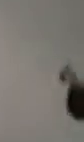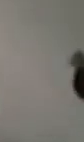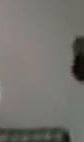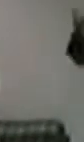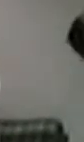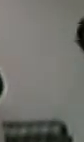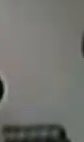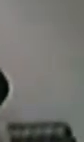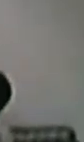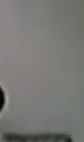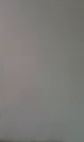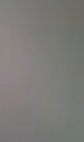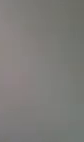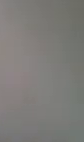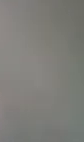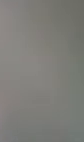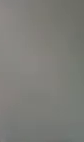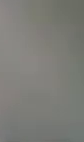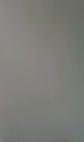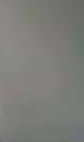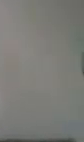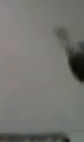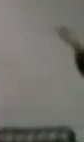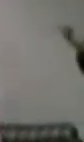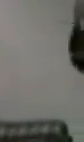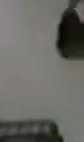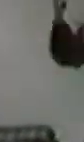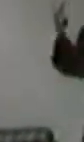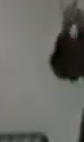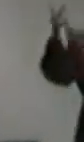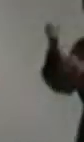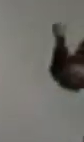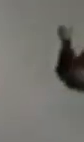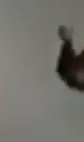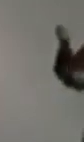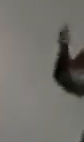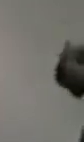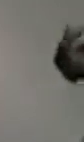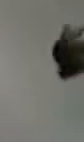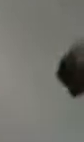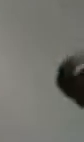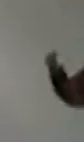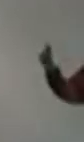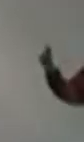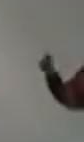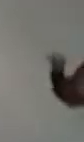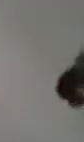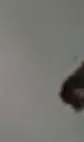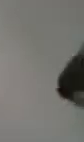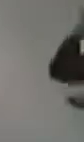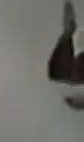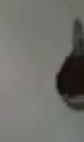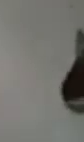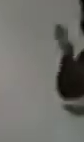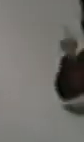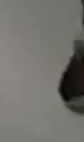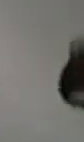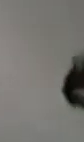and consult. I mean, let's just sit down and visit for a little while before we go. I sure hope those prime timers